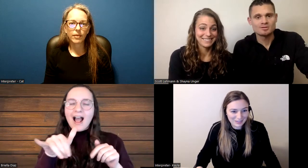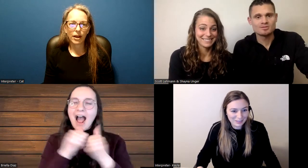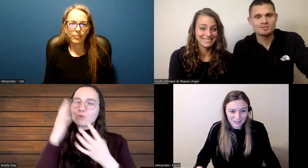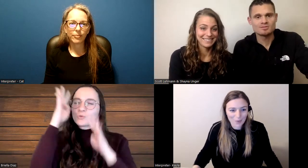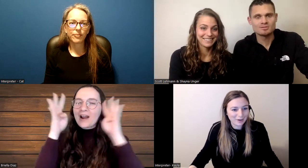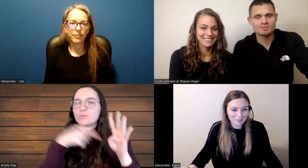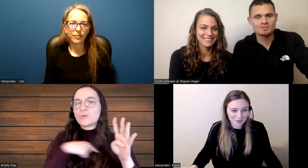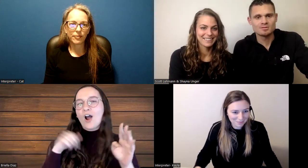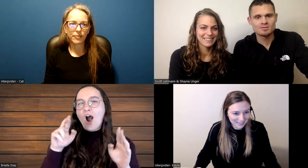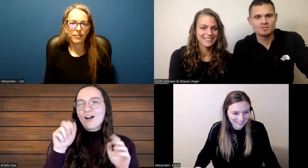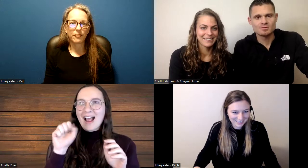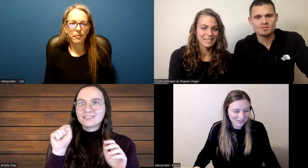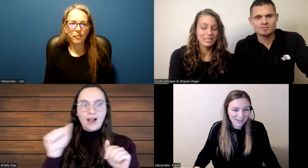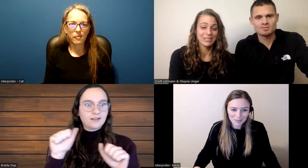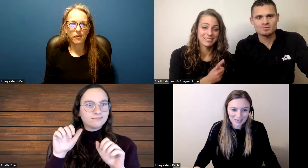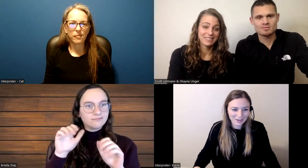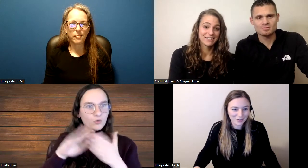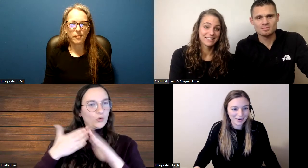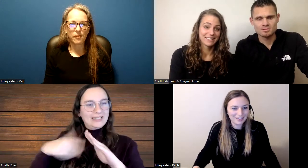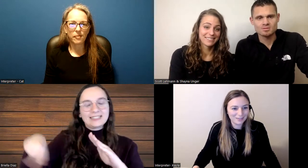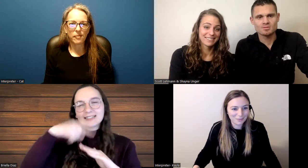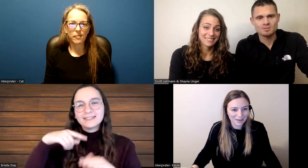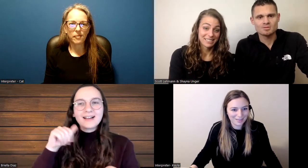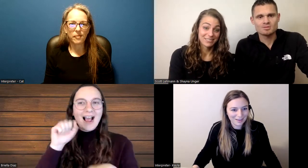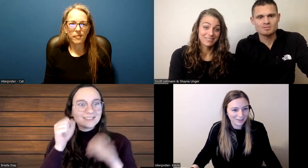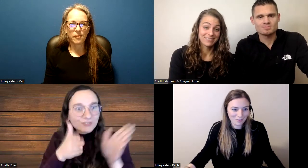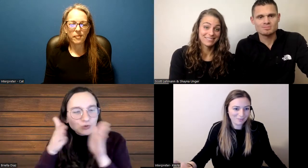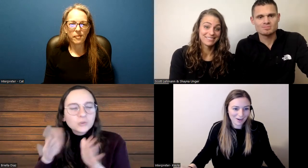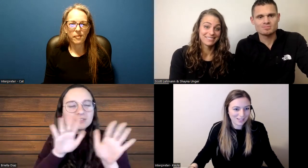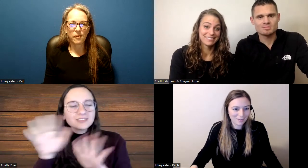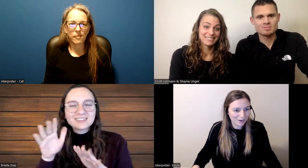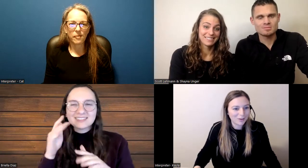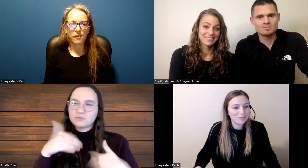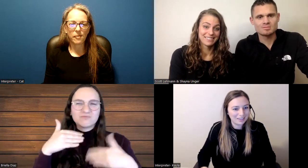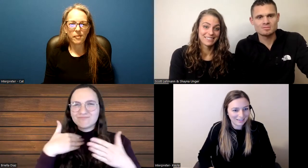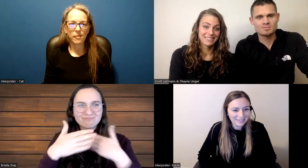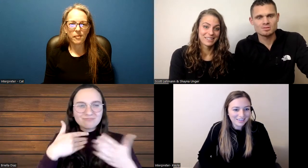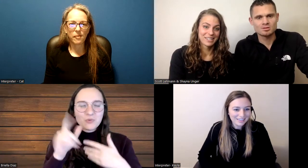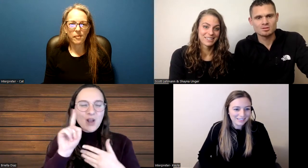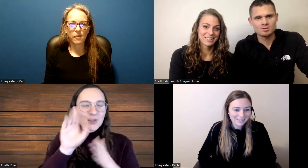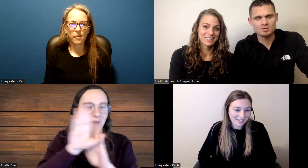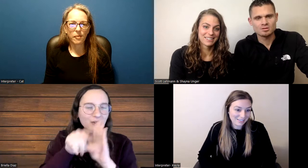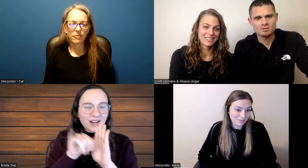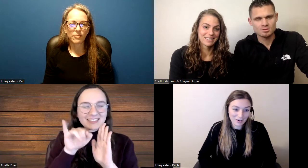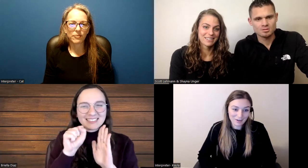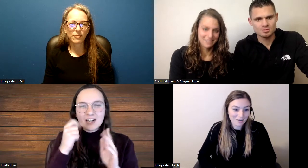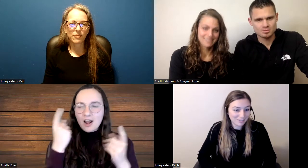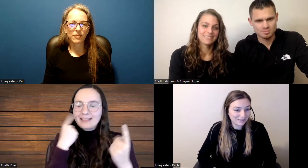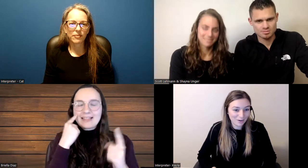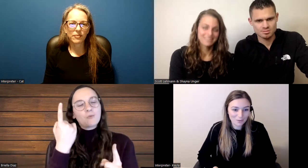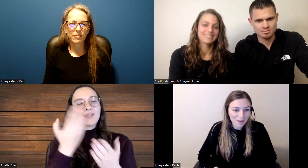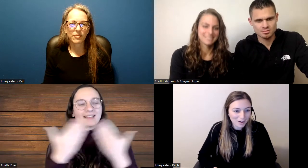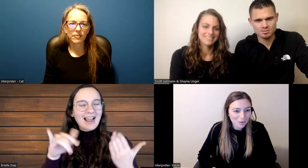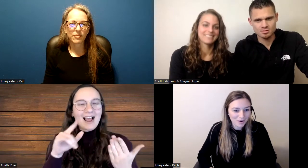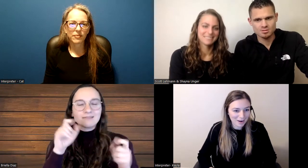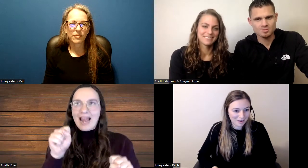and just overcome them. We have to be creative with, you know, ourselves and our community and figure out, you